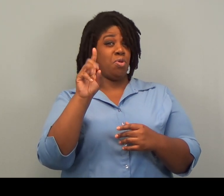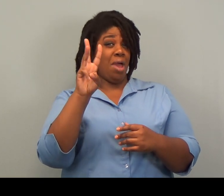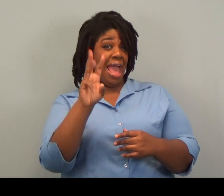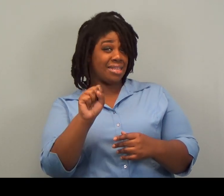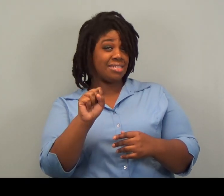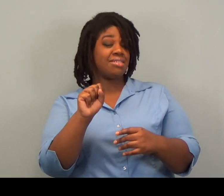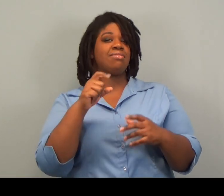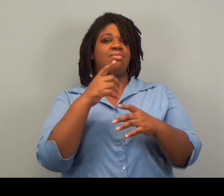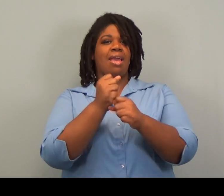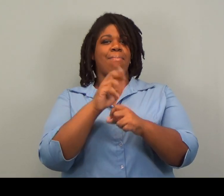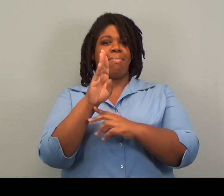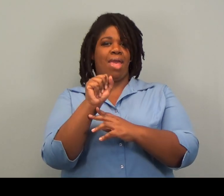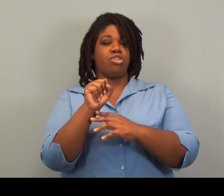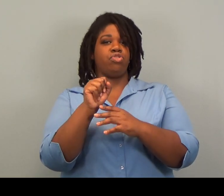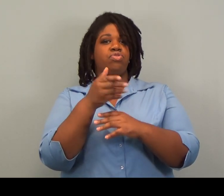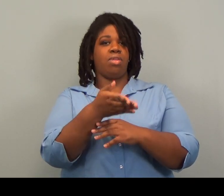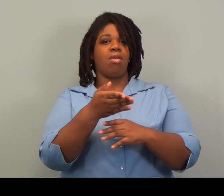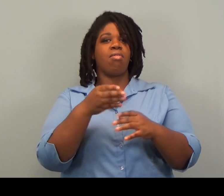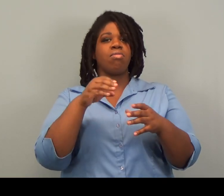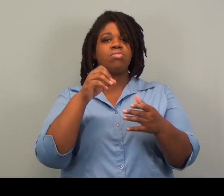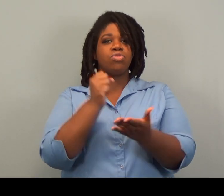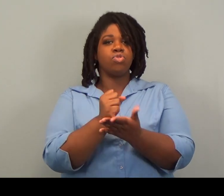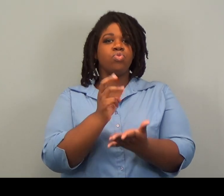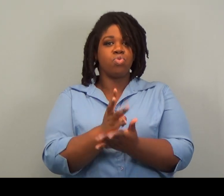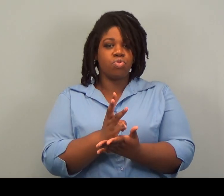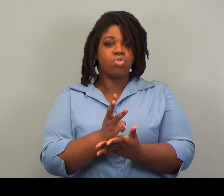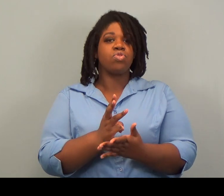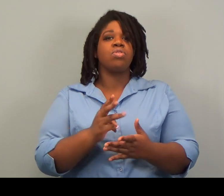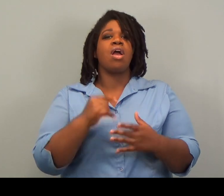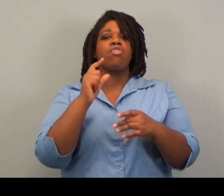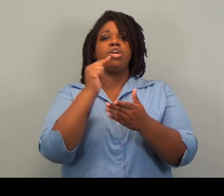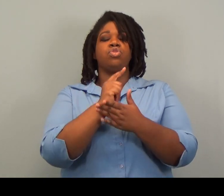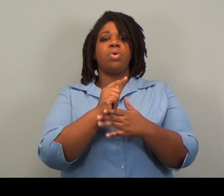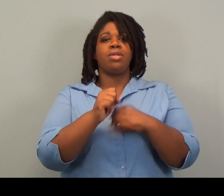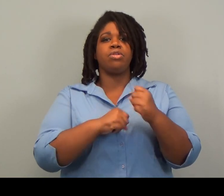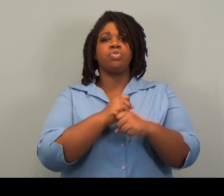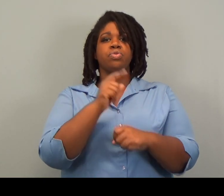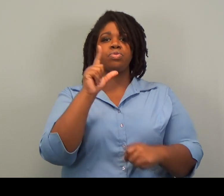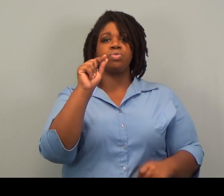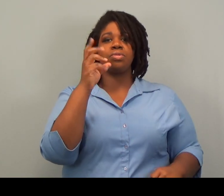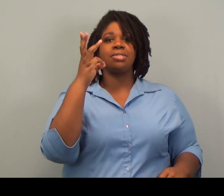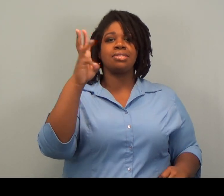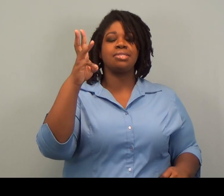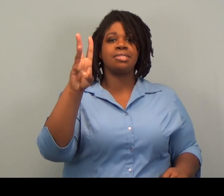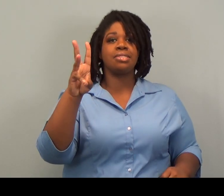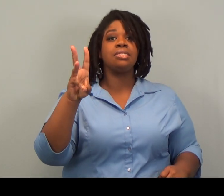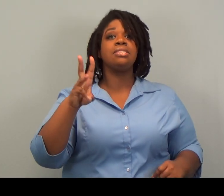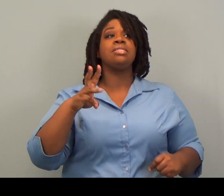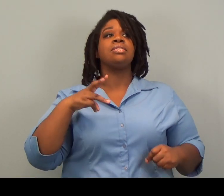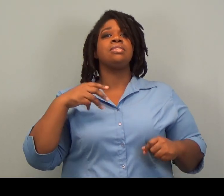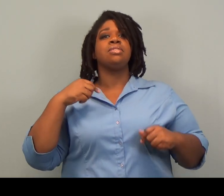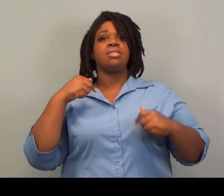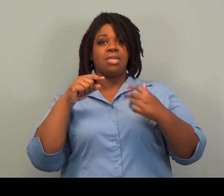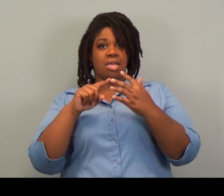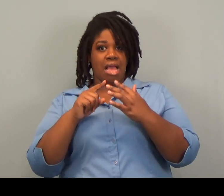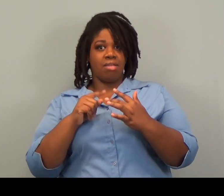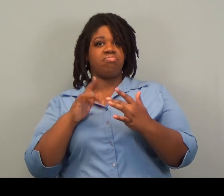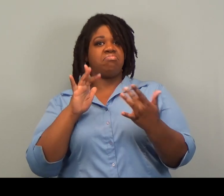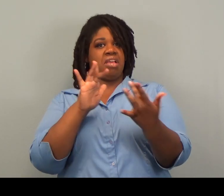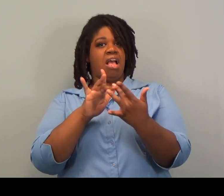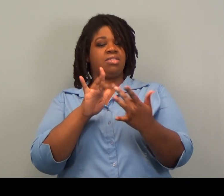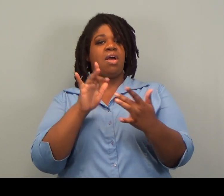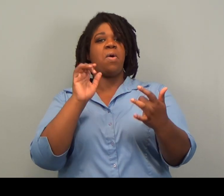in social work. Graduated in 2016. Got connected with Community Action through